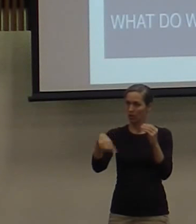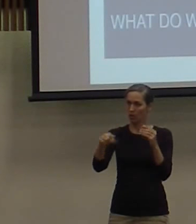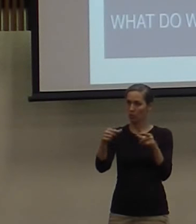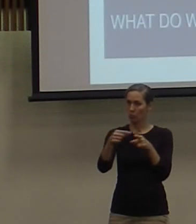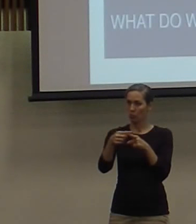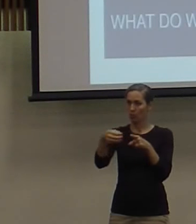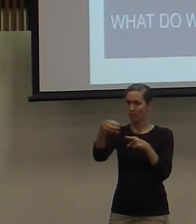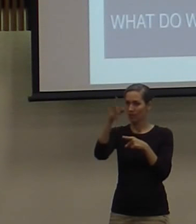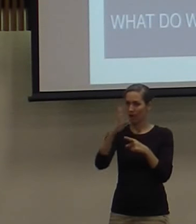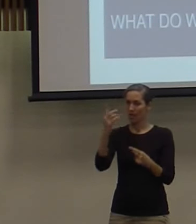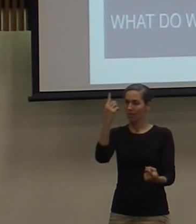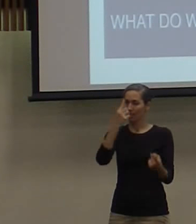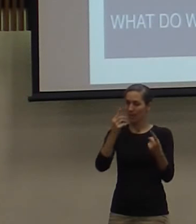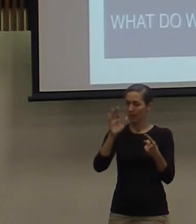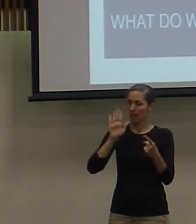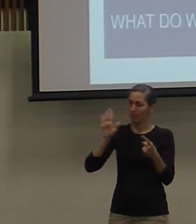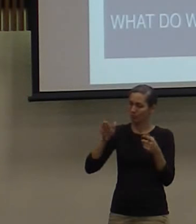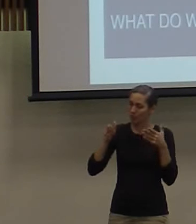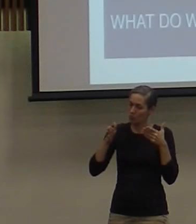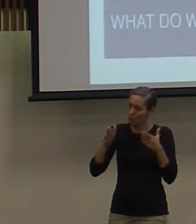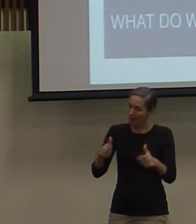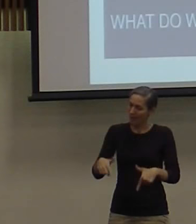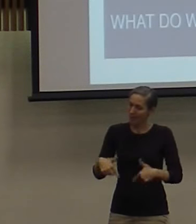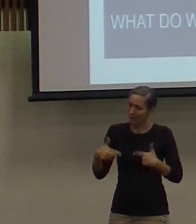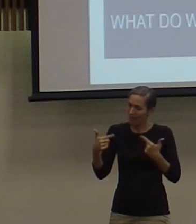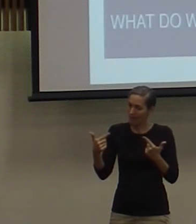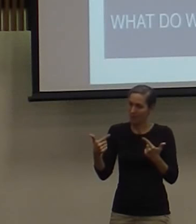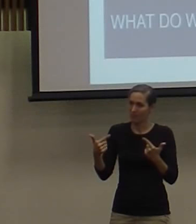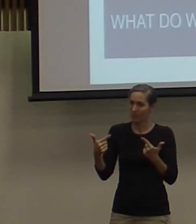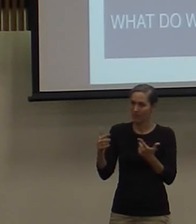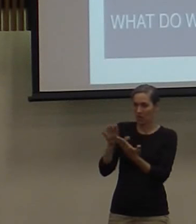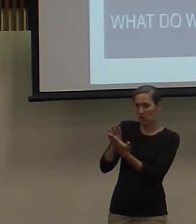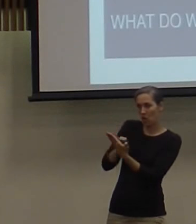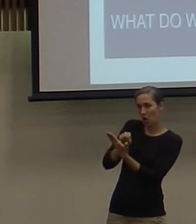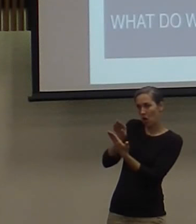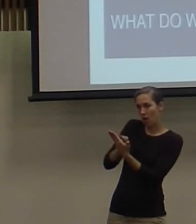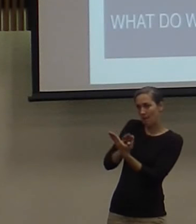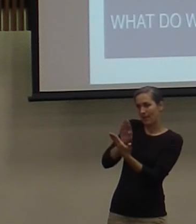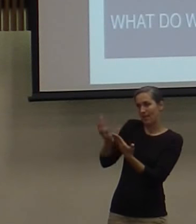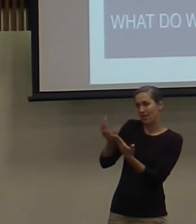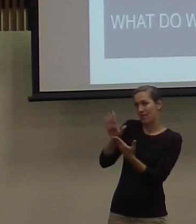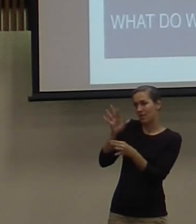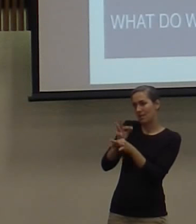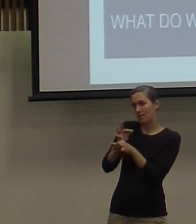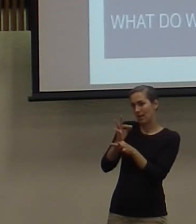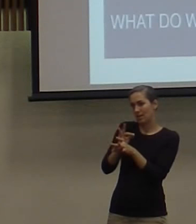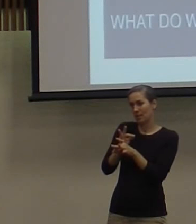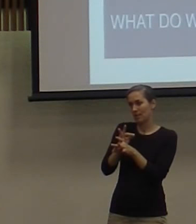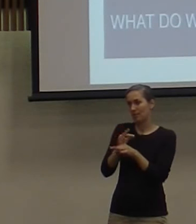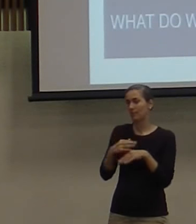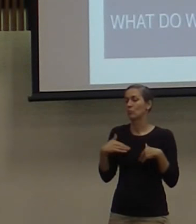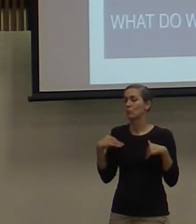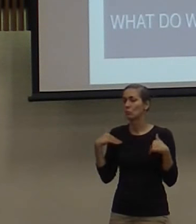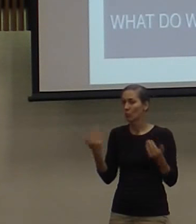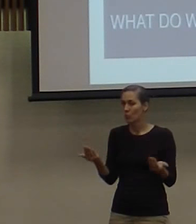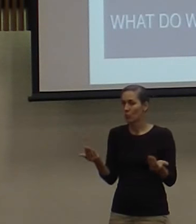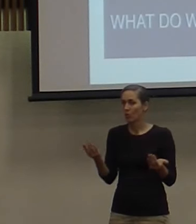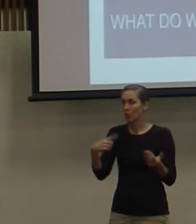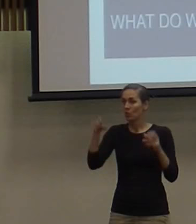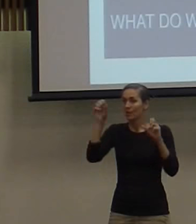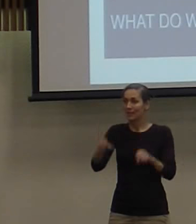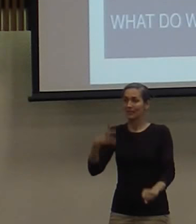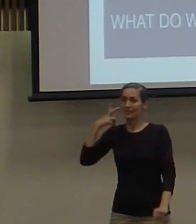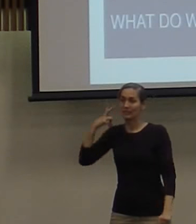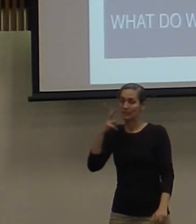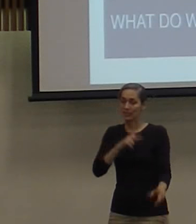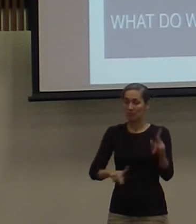consider the outcome of their way of life and imitate their faith. So you can see that